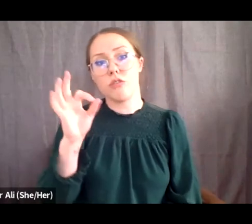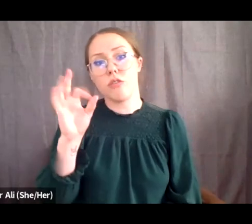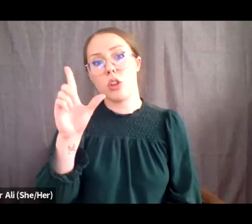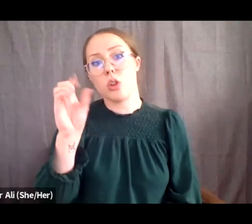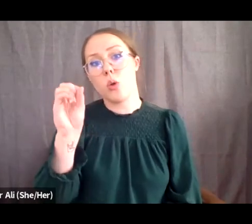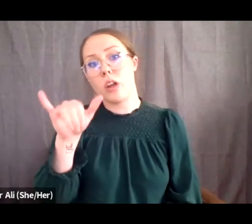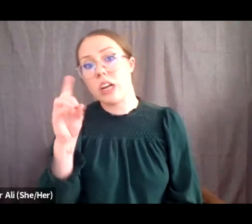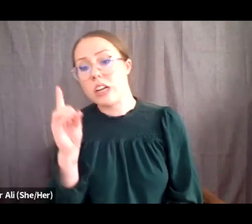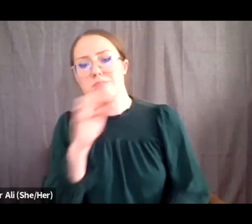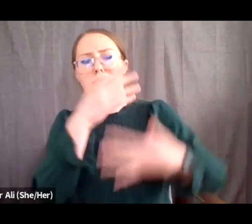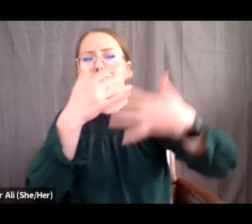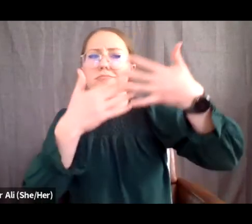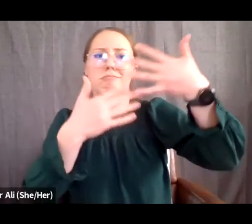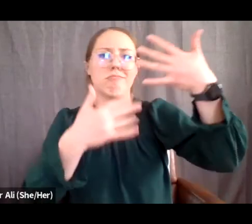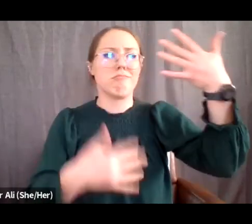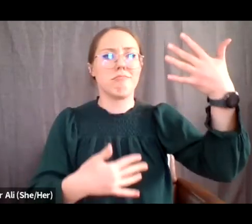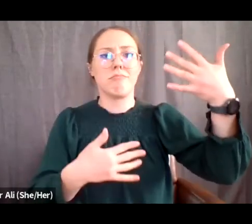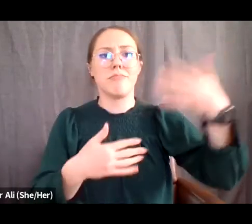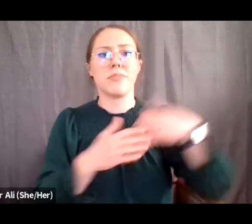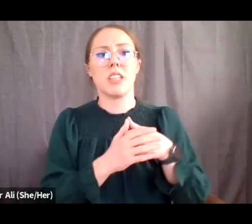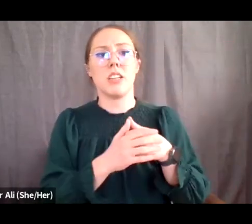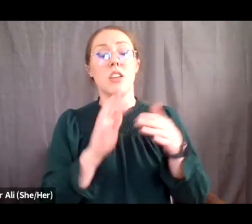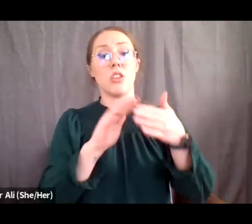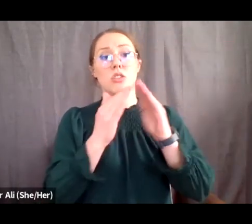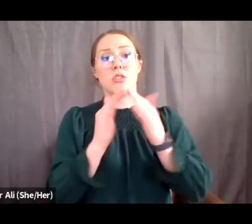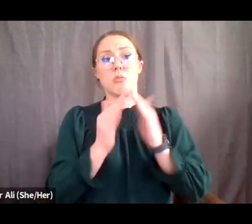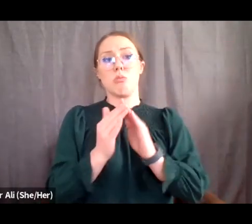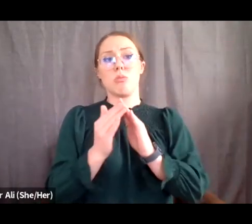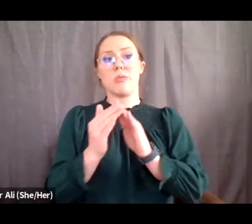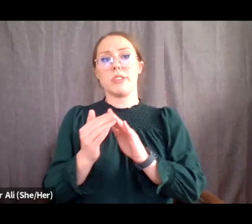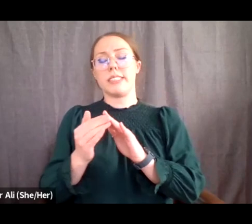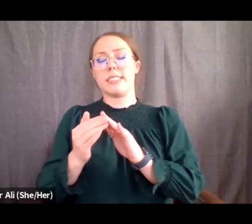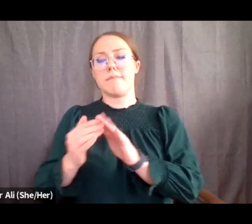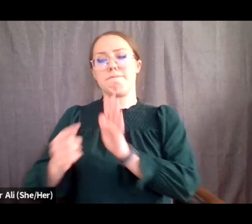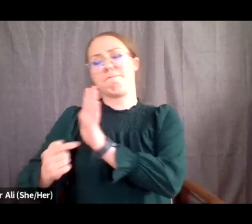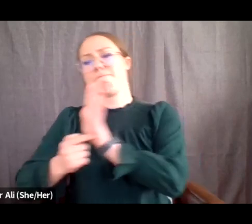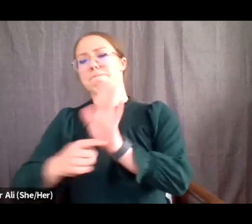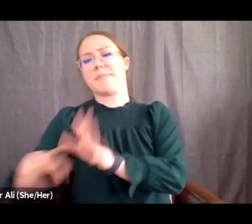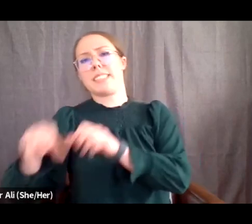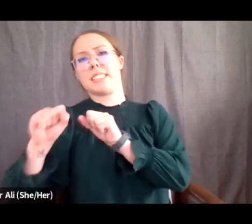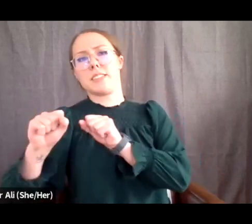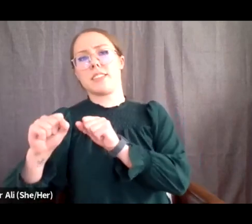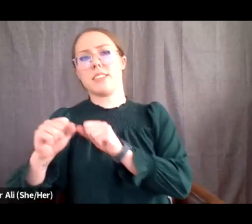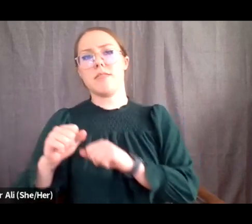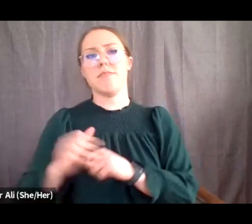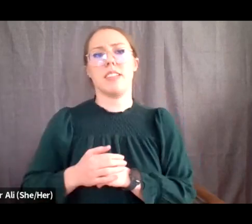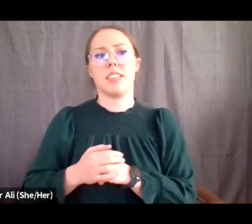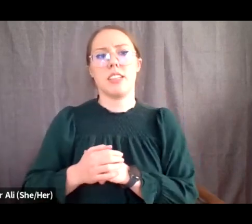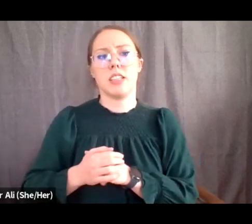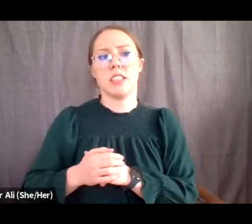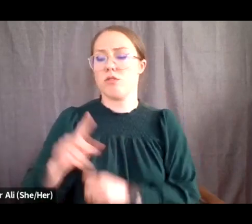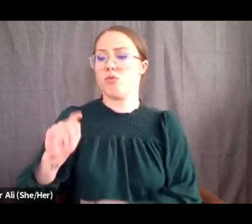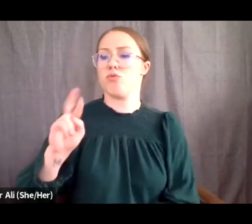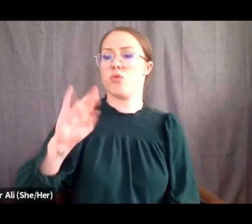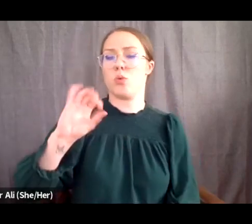Dominique Fells. The community re-sanctified the ground of the Lenape tribe, who originally occupied that